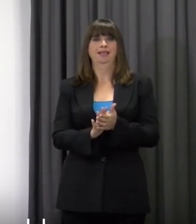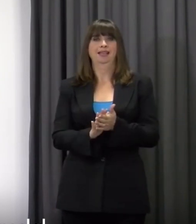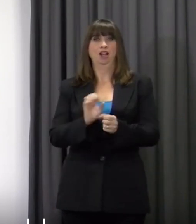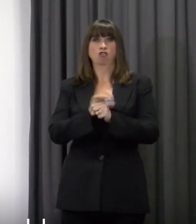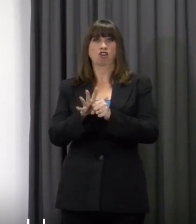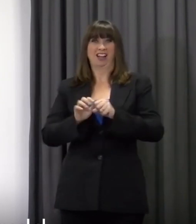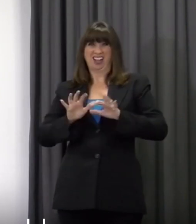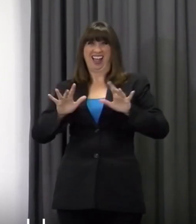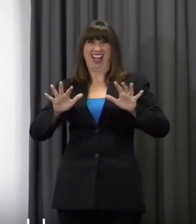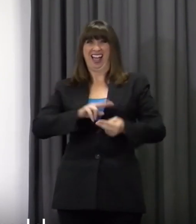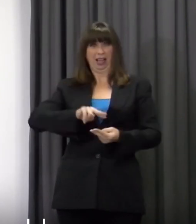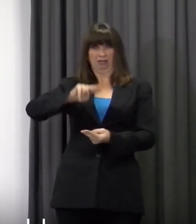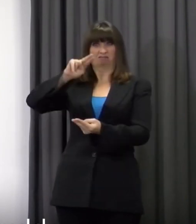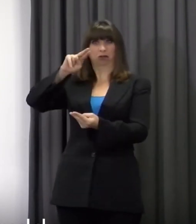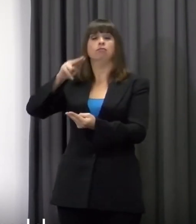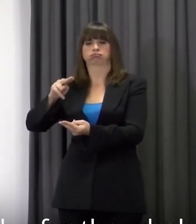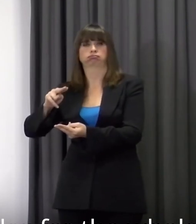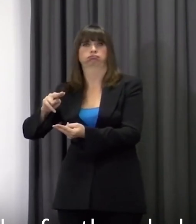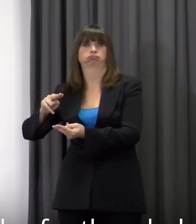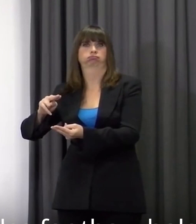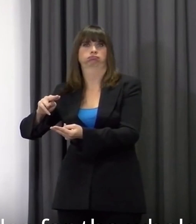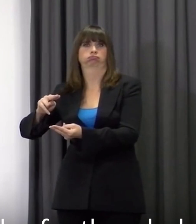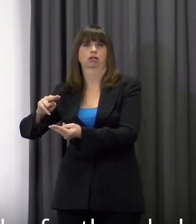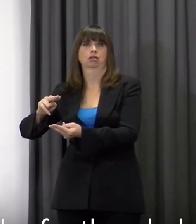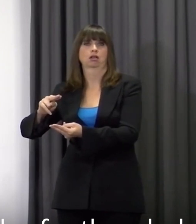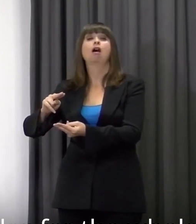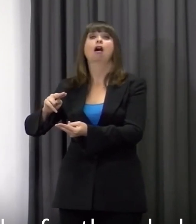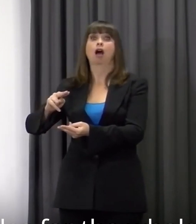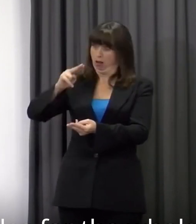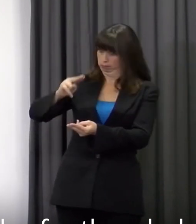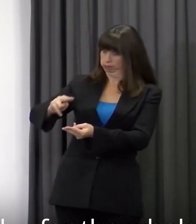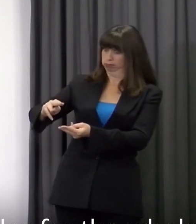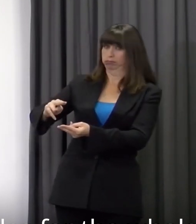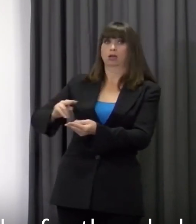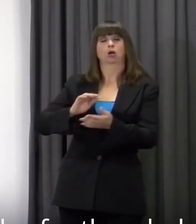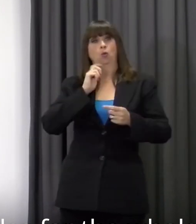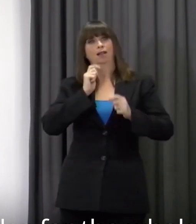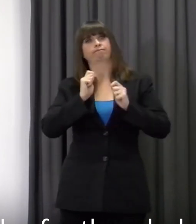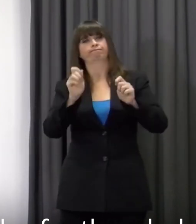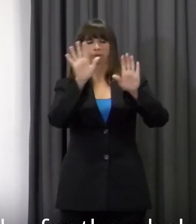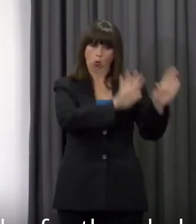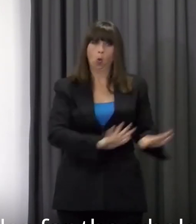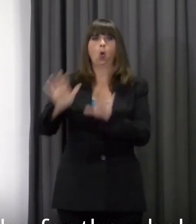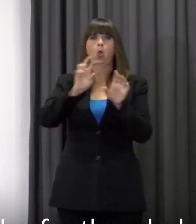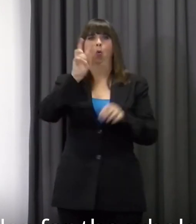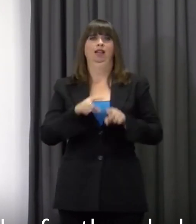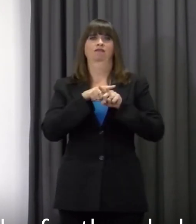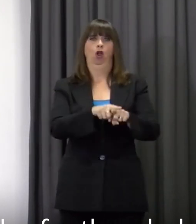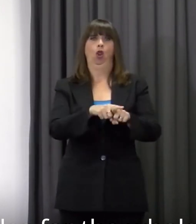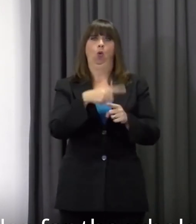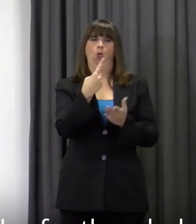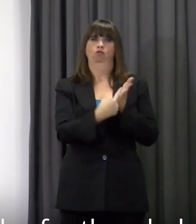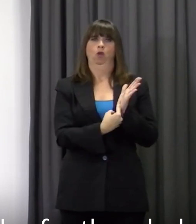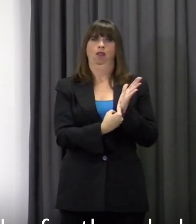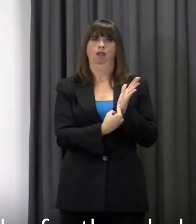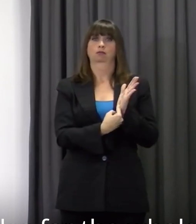virus at a lower level. Together with a new set of national rules for the whole of Wales after